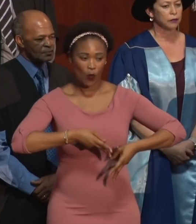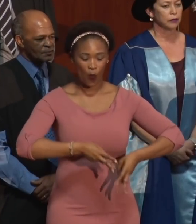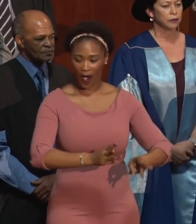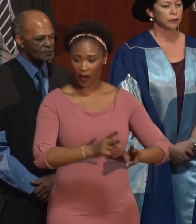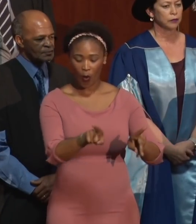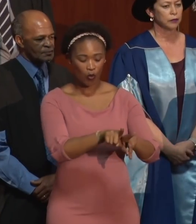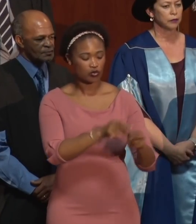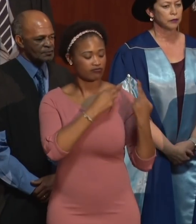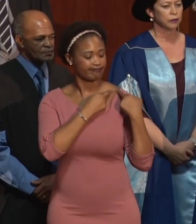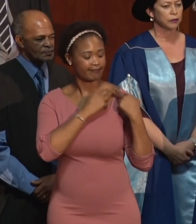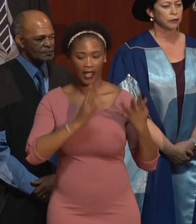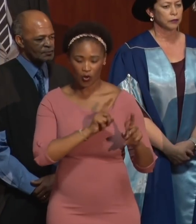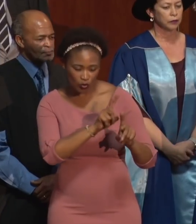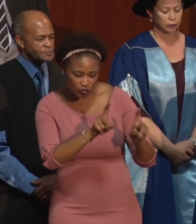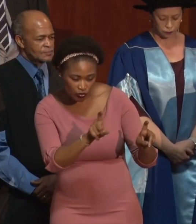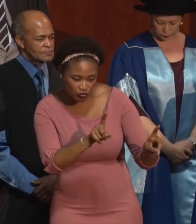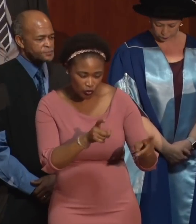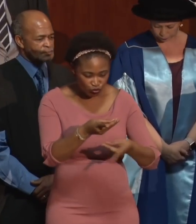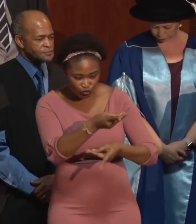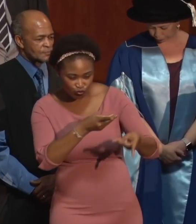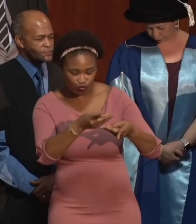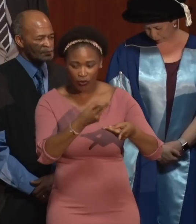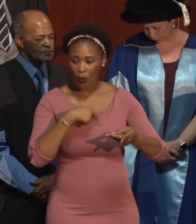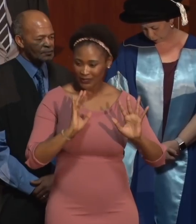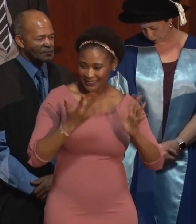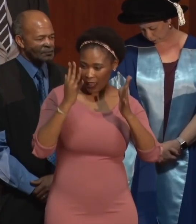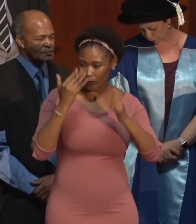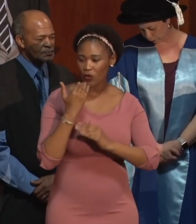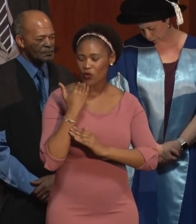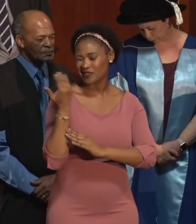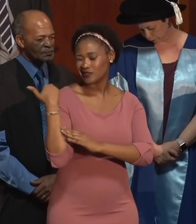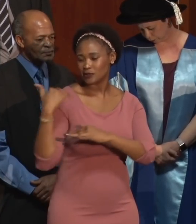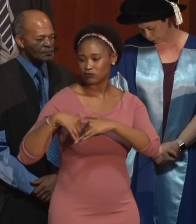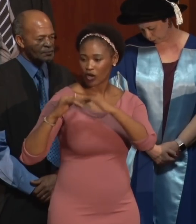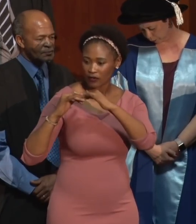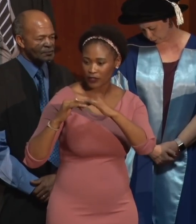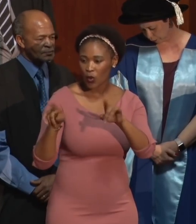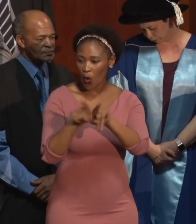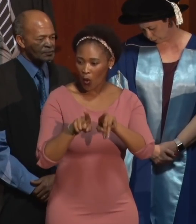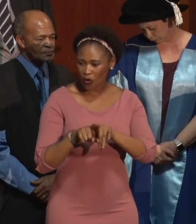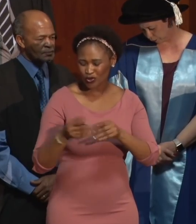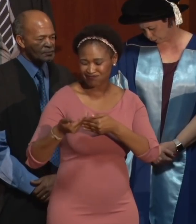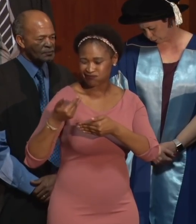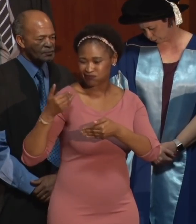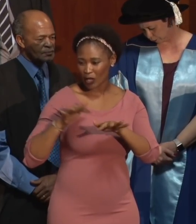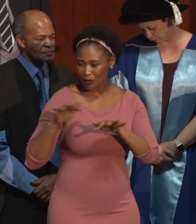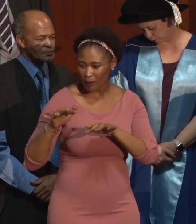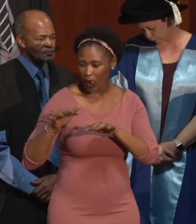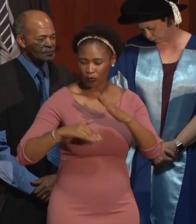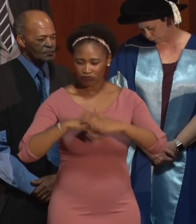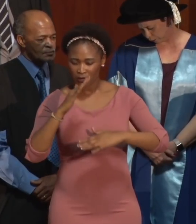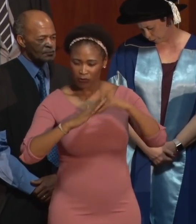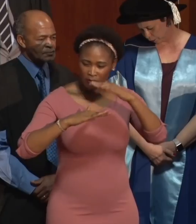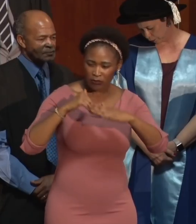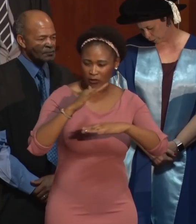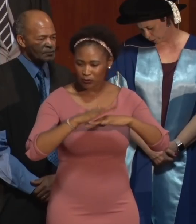responsibility and through consultation and debate. We celebrate our founders, benefactors, and predecessors, those who have built the